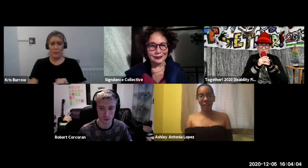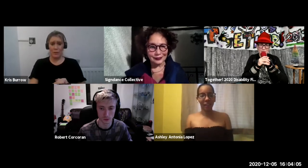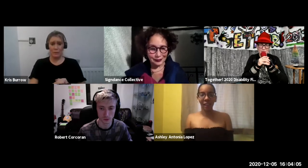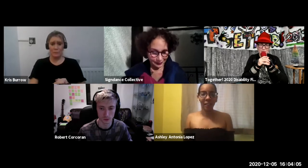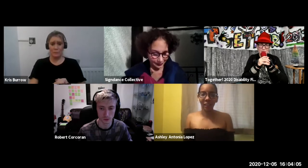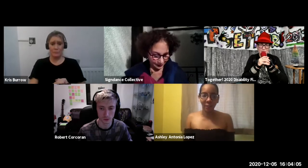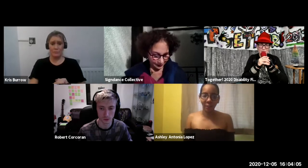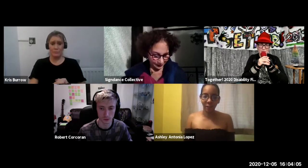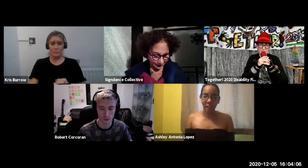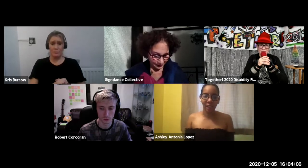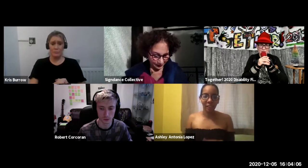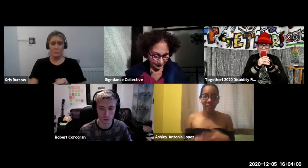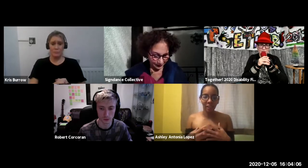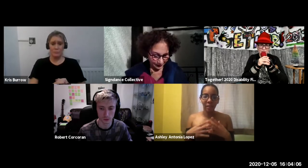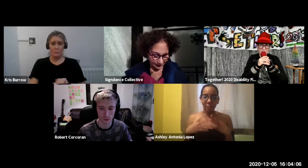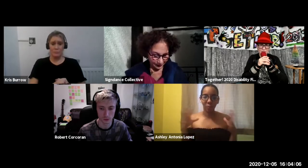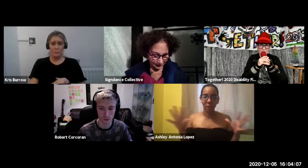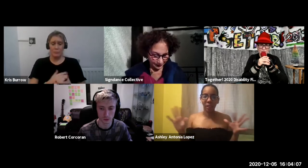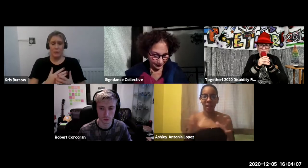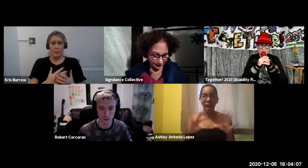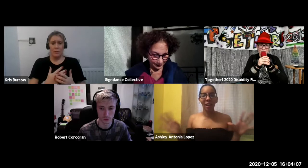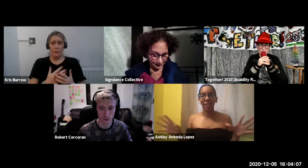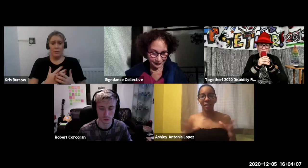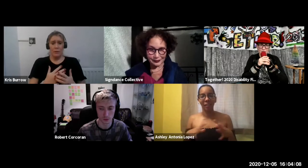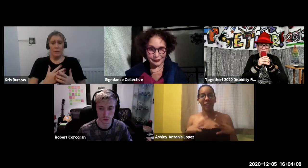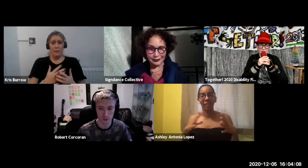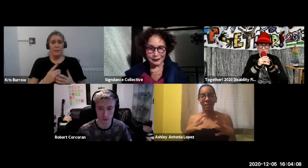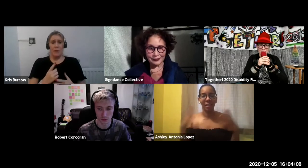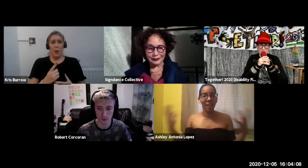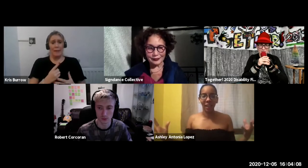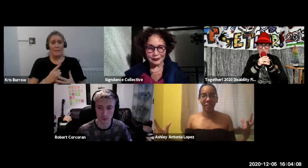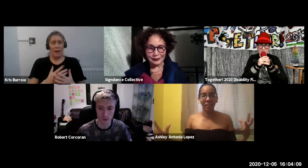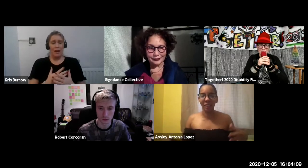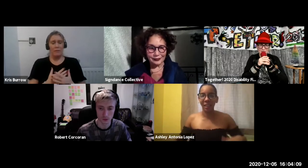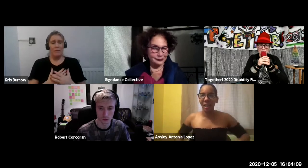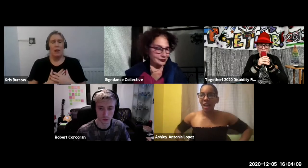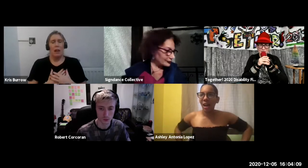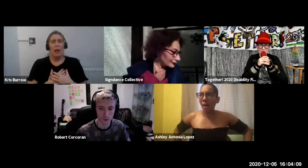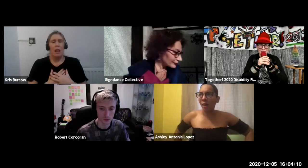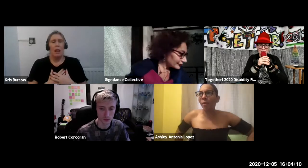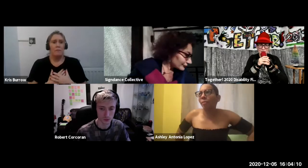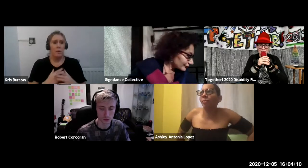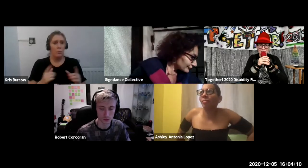literally, I love, like, I literally breathe acting, dance.